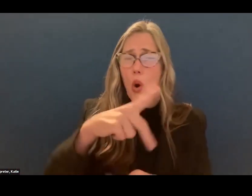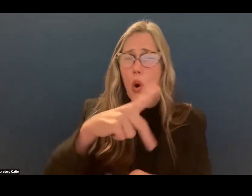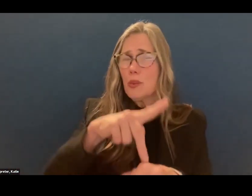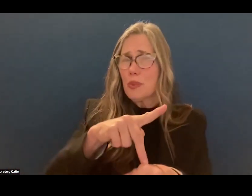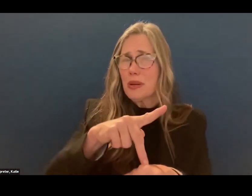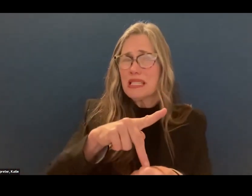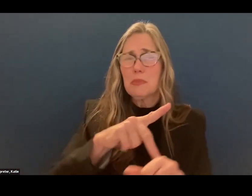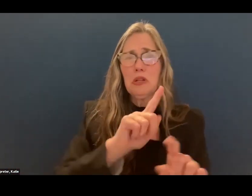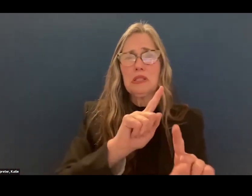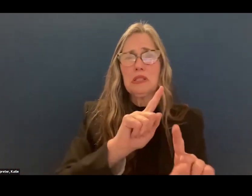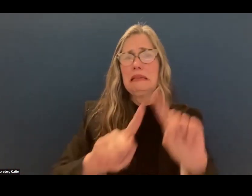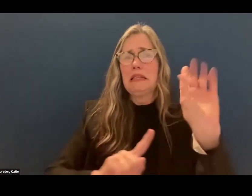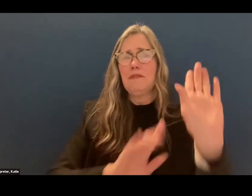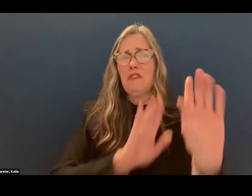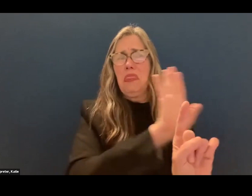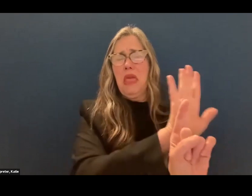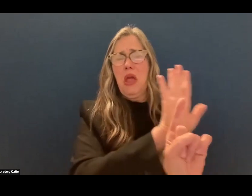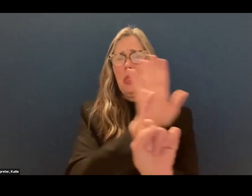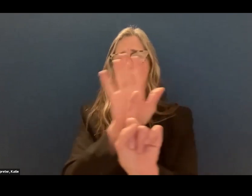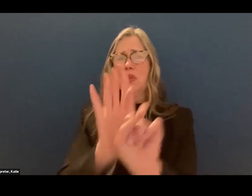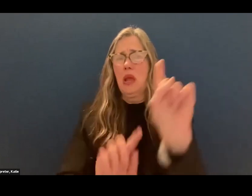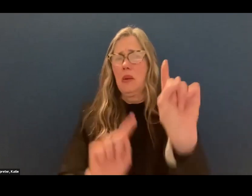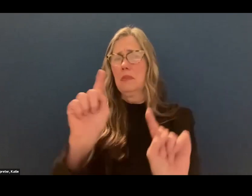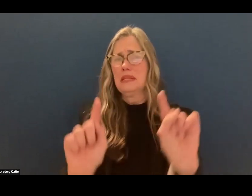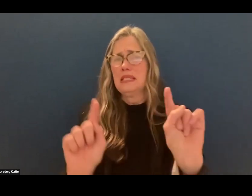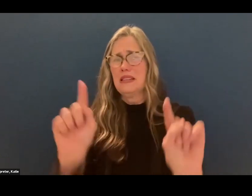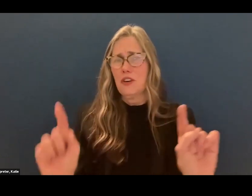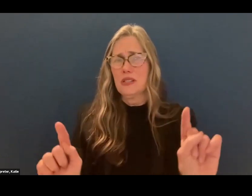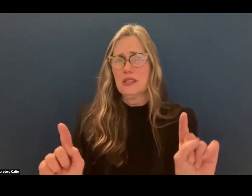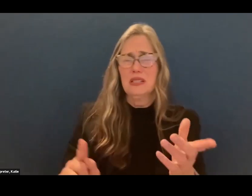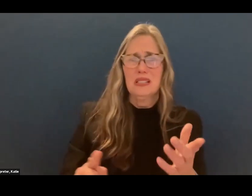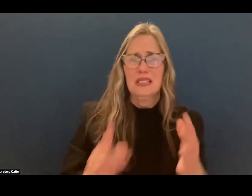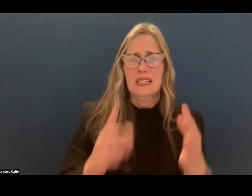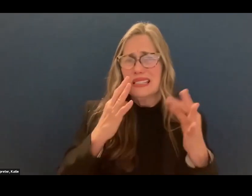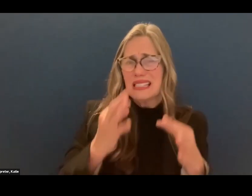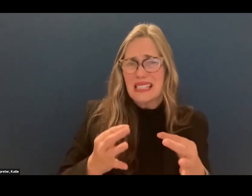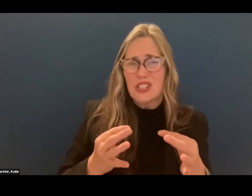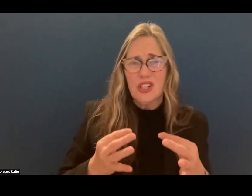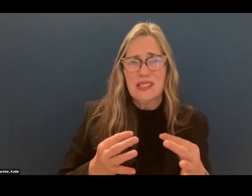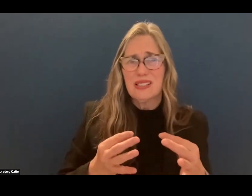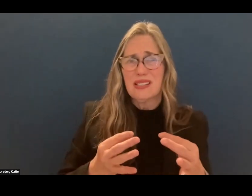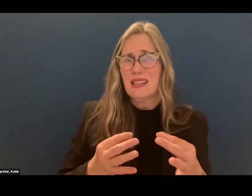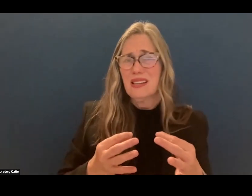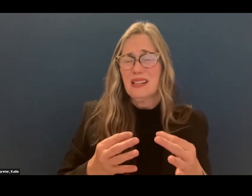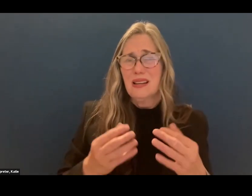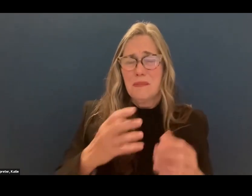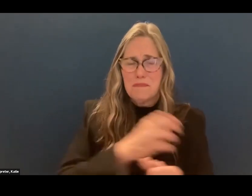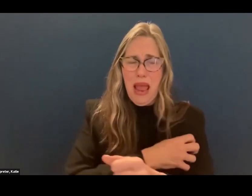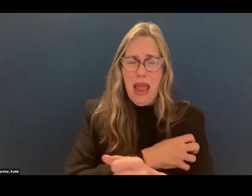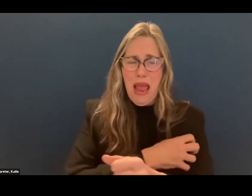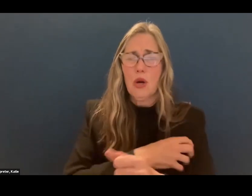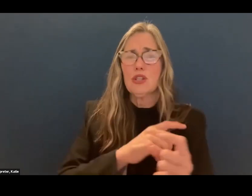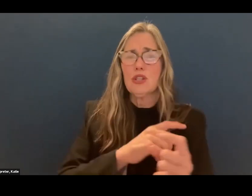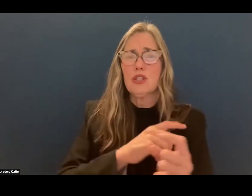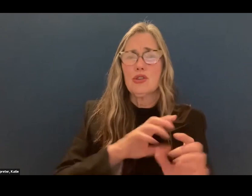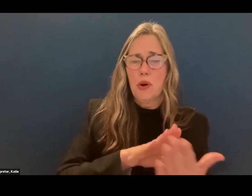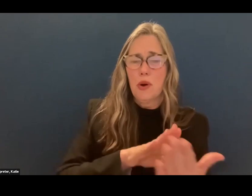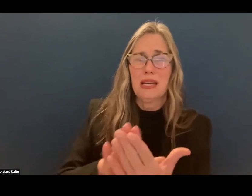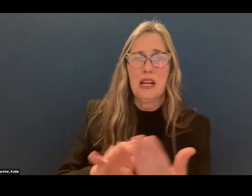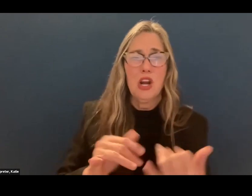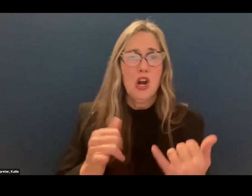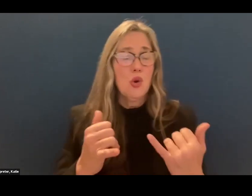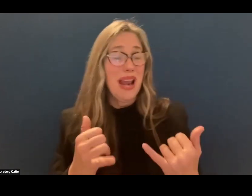administrative staff have agency in designing the process? We are in a teachable